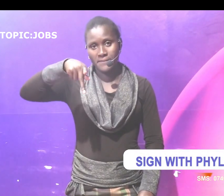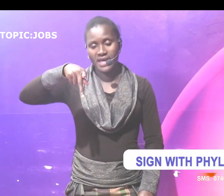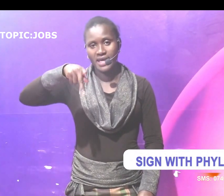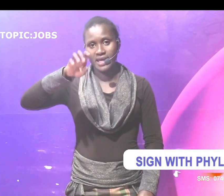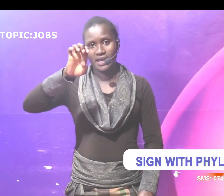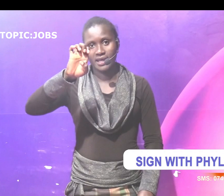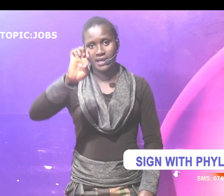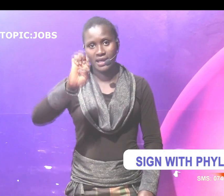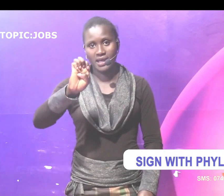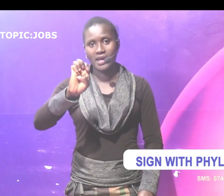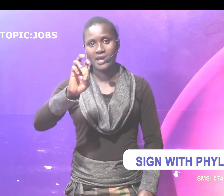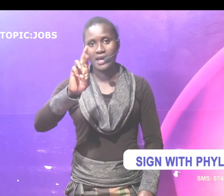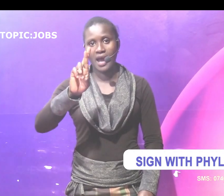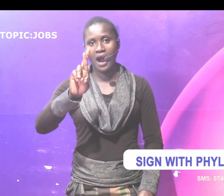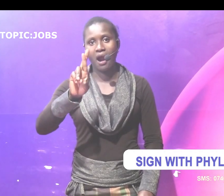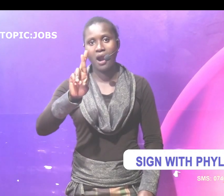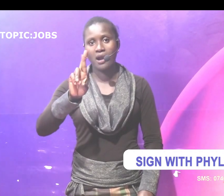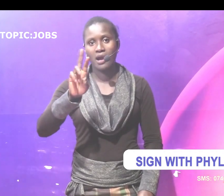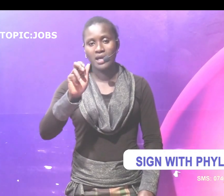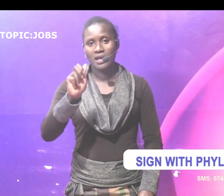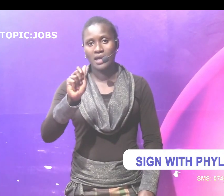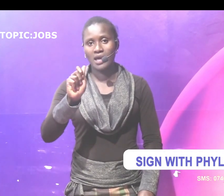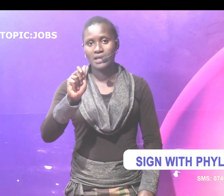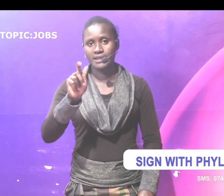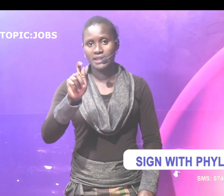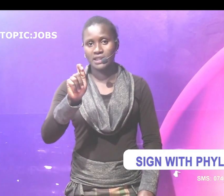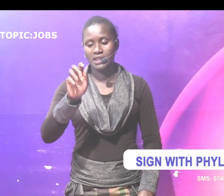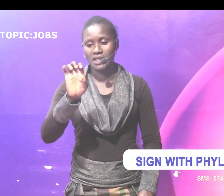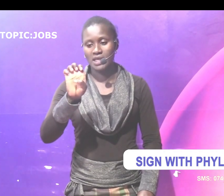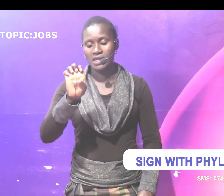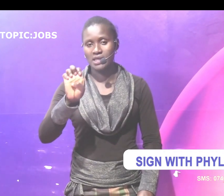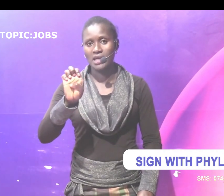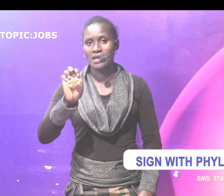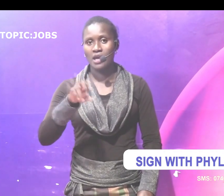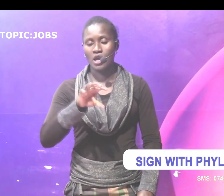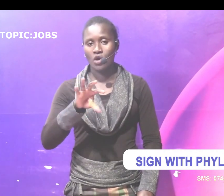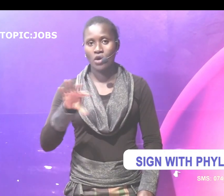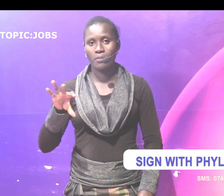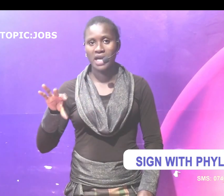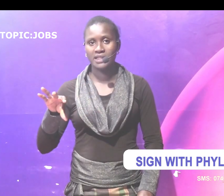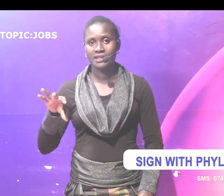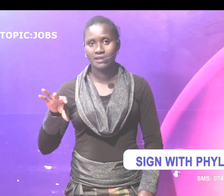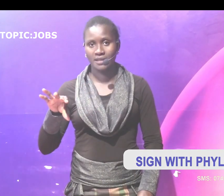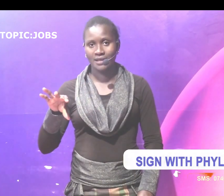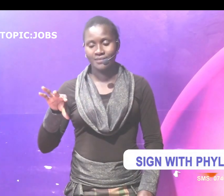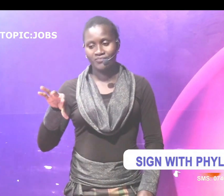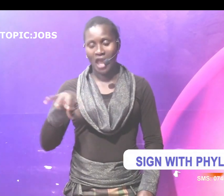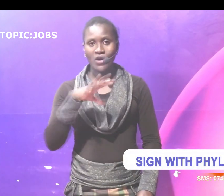P E R A T E. Corporate. I hope you